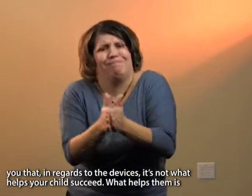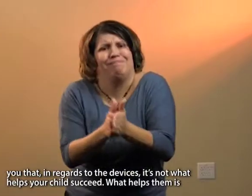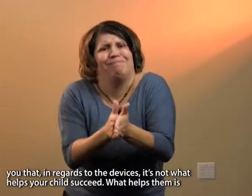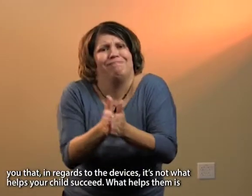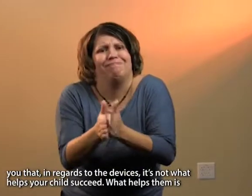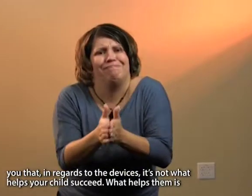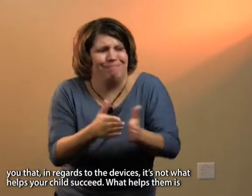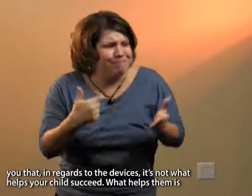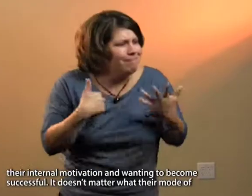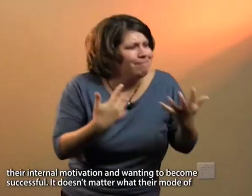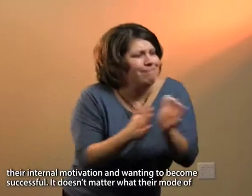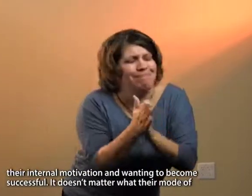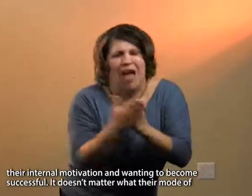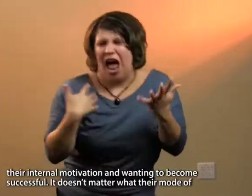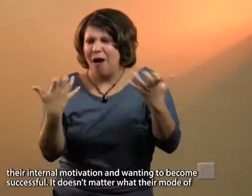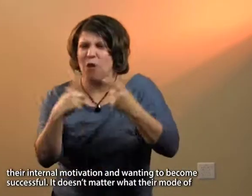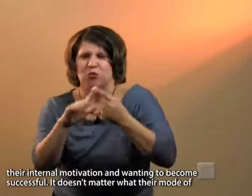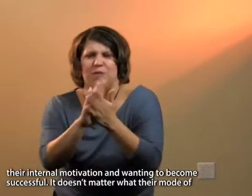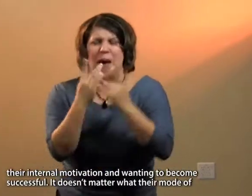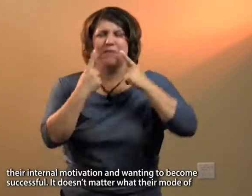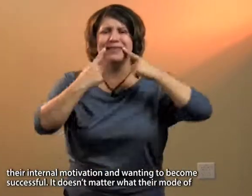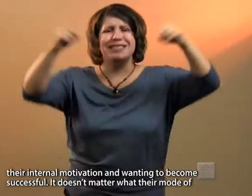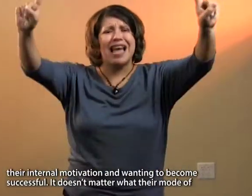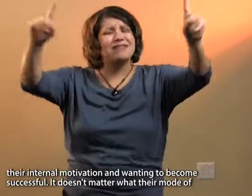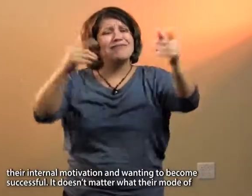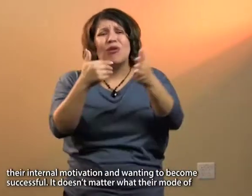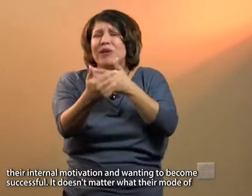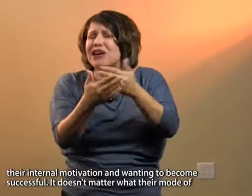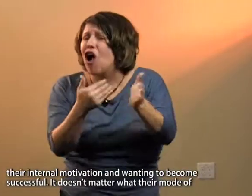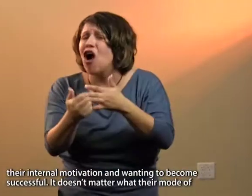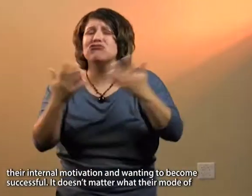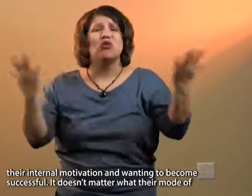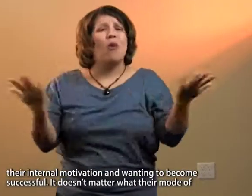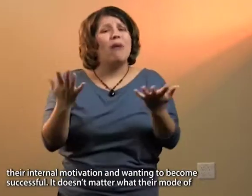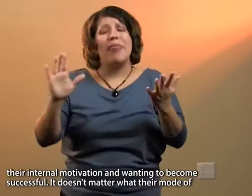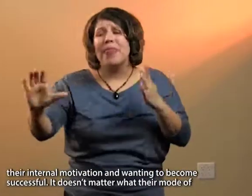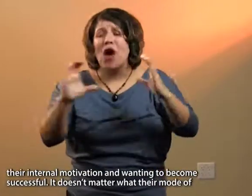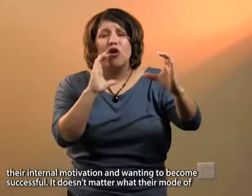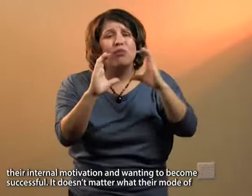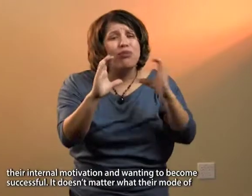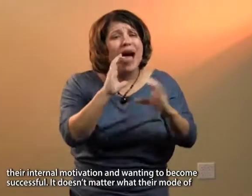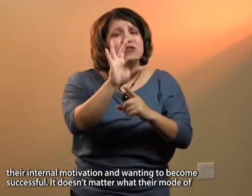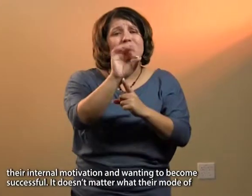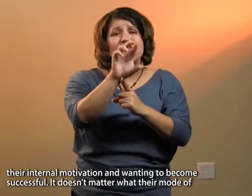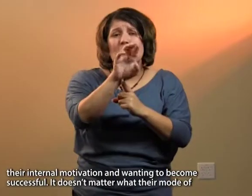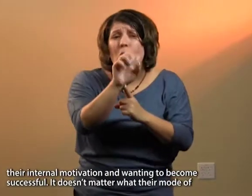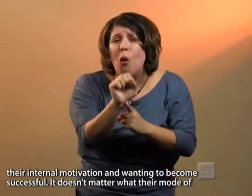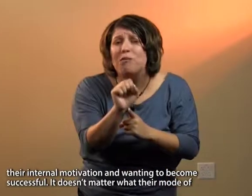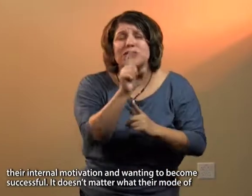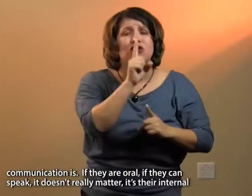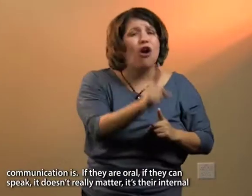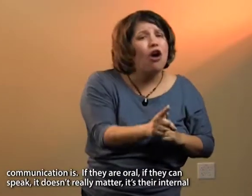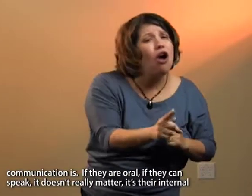what helps them is their internal motivation and wanting to become successful it doesn't matter what their mode of communication